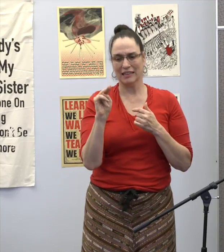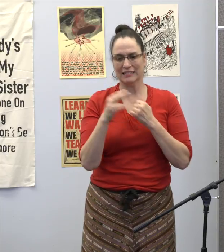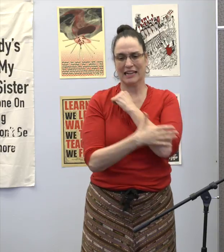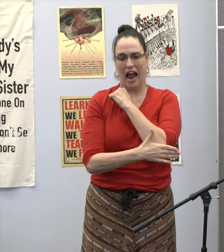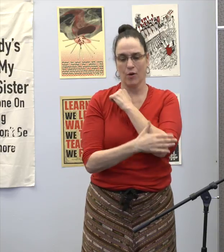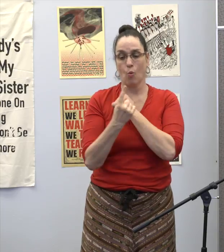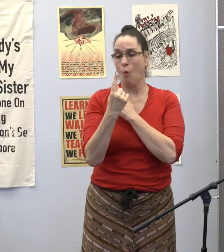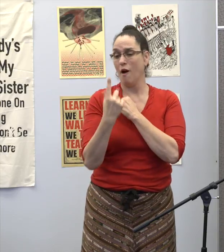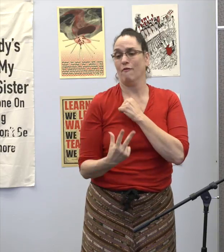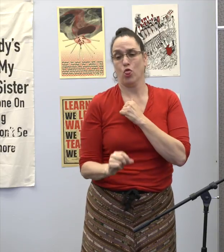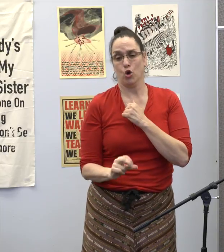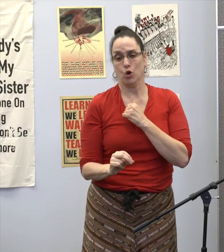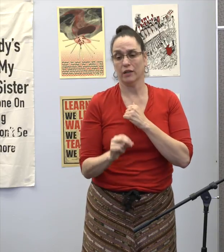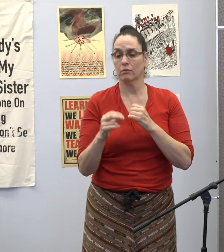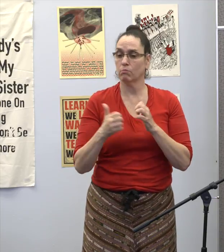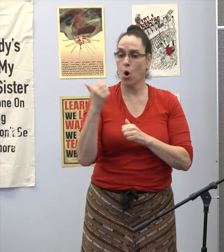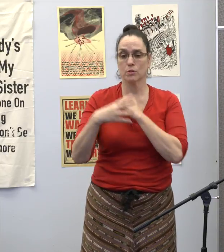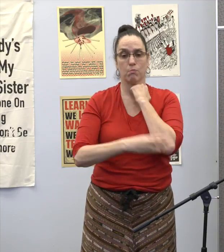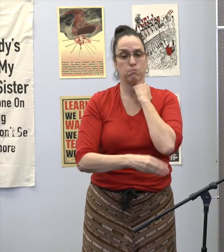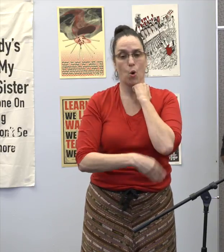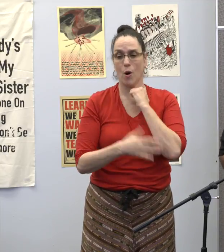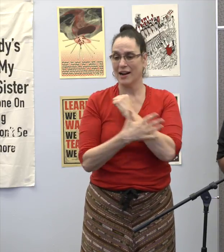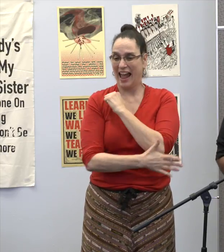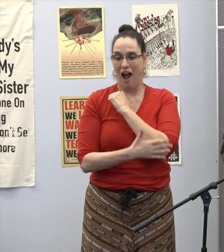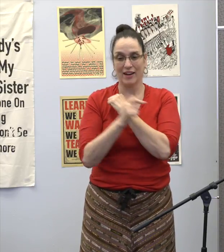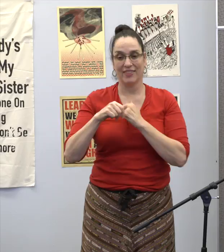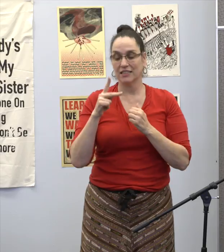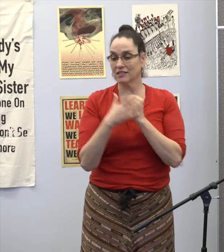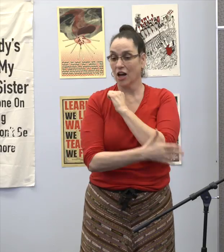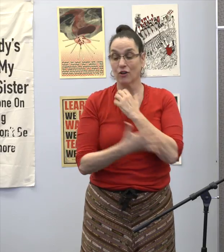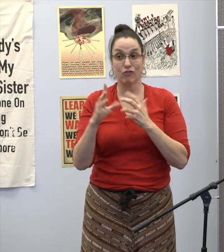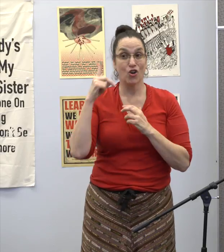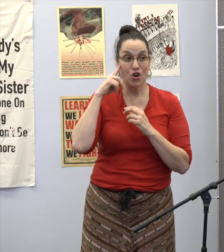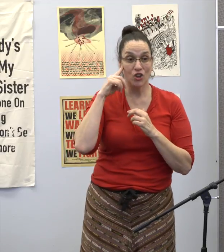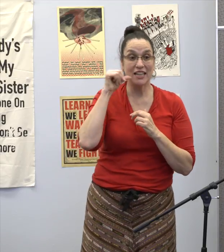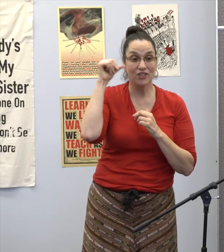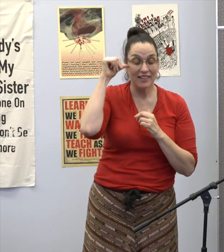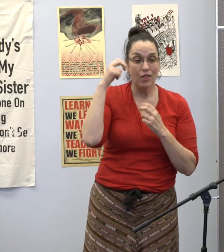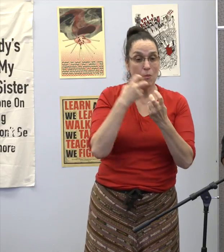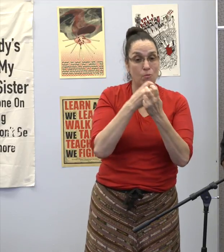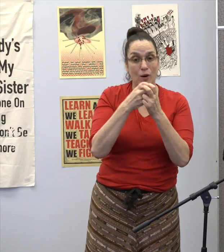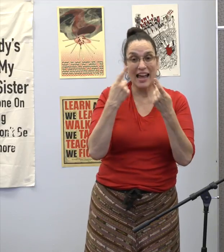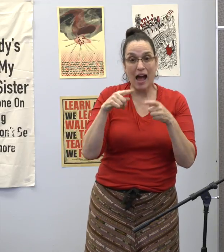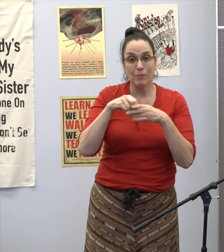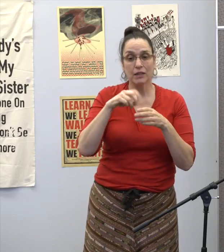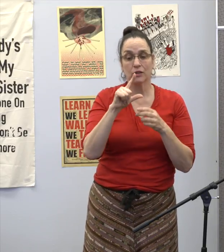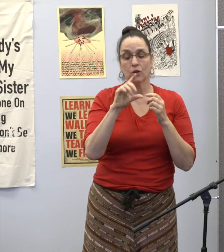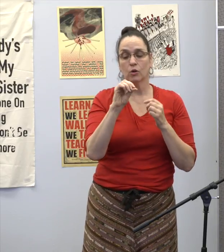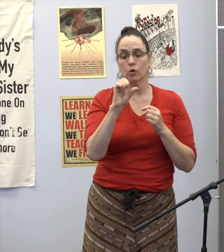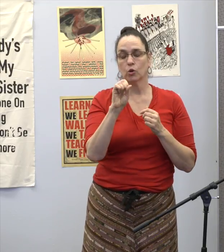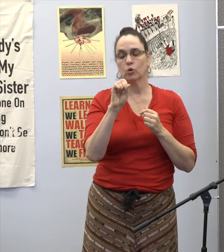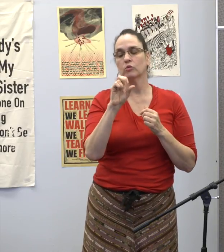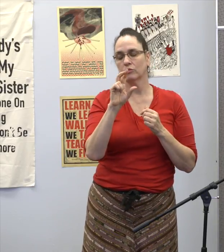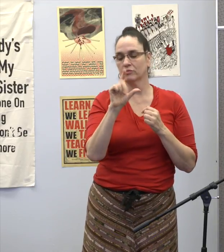one of the 30 poorest counties in this country. Or whereas I heard yesterday, Liz, it's about the poison happening right in Louisville,